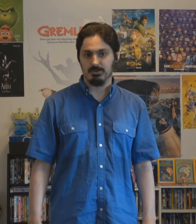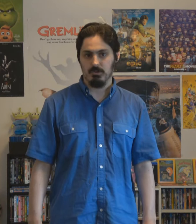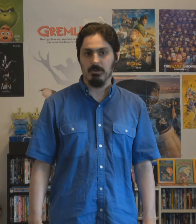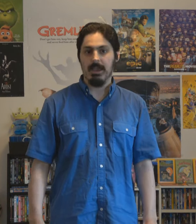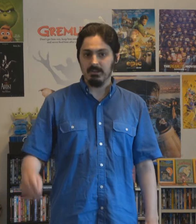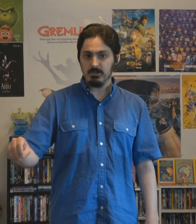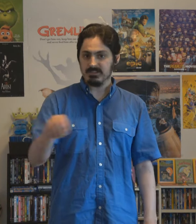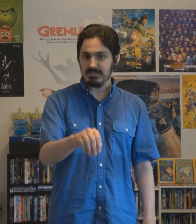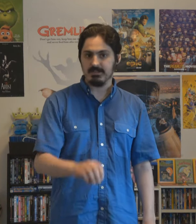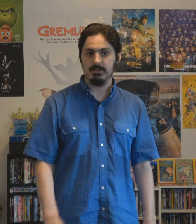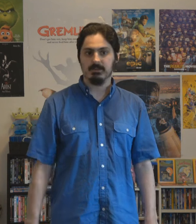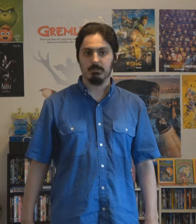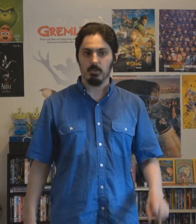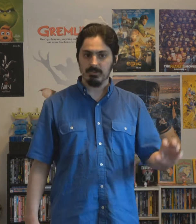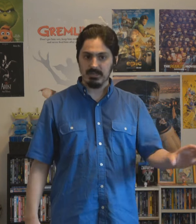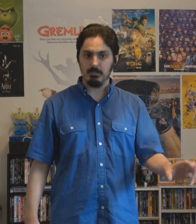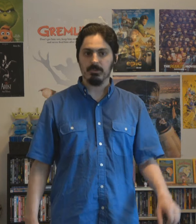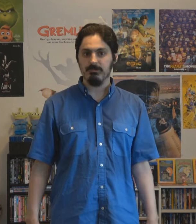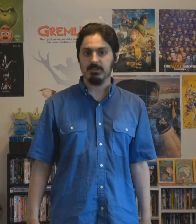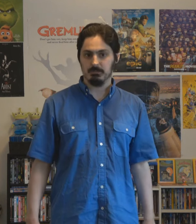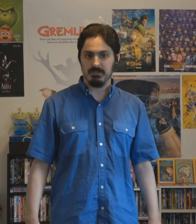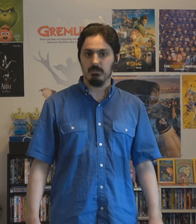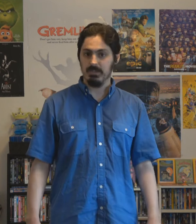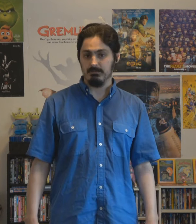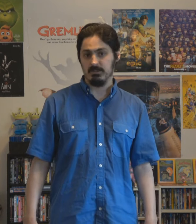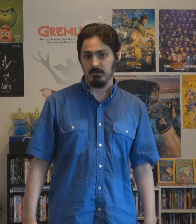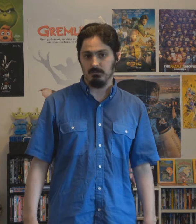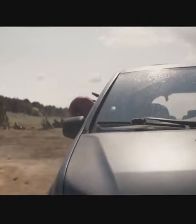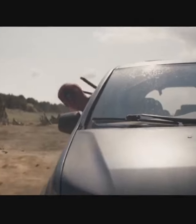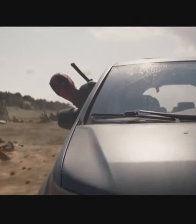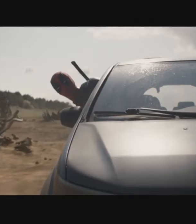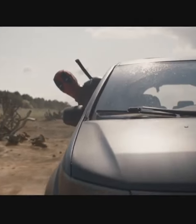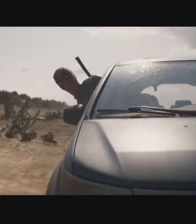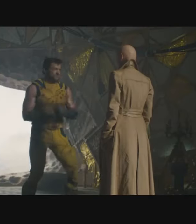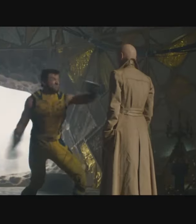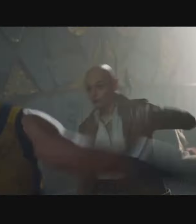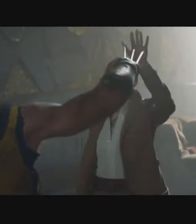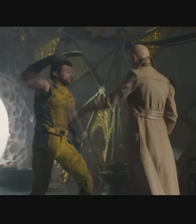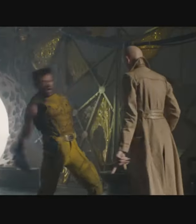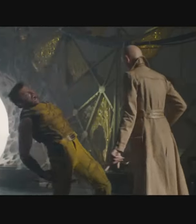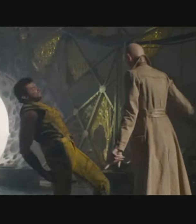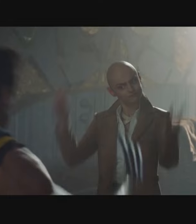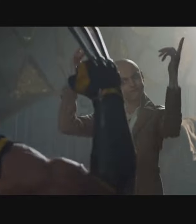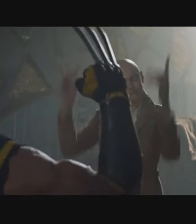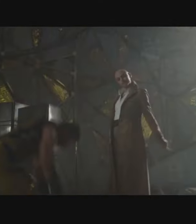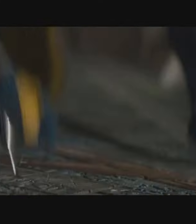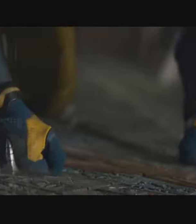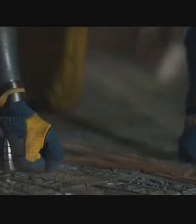show, and it uses that setting to explore where the Deadpool can find his place within the MCU. Of all the Deadpool movies made thus far, this strangely has the most affection